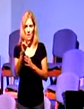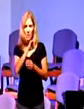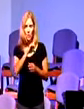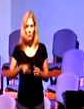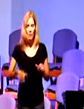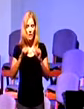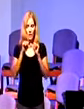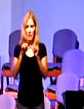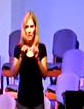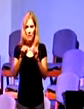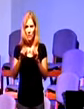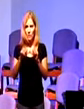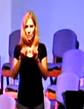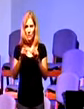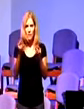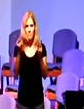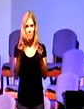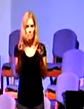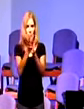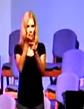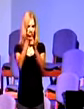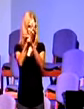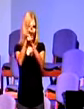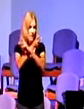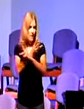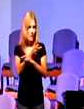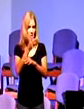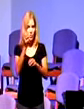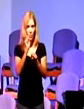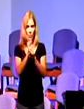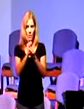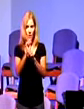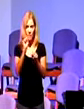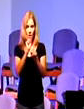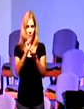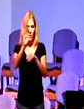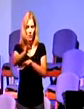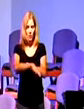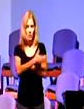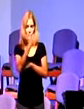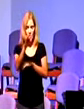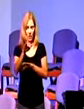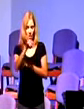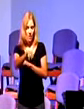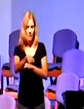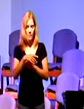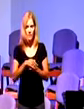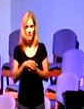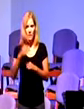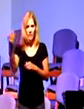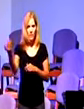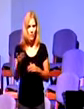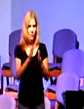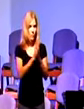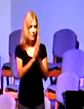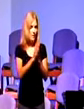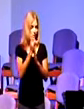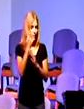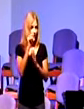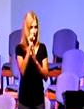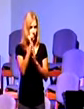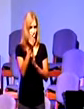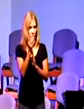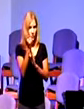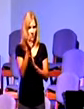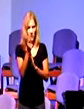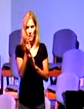would continue and exponentially grow the work of Operation Christmas Child there. And invite you to pray for just a few moments.